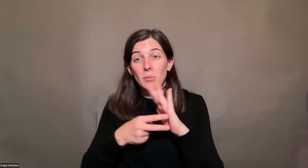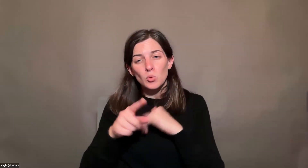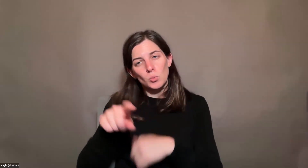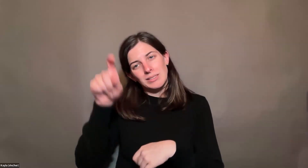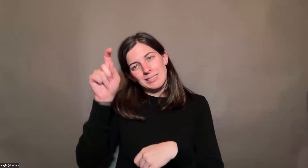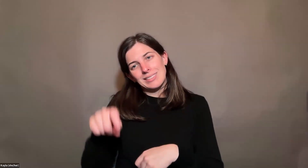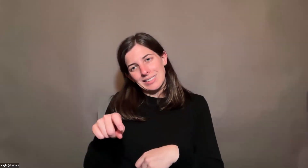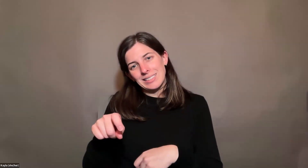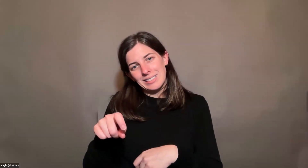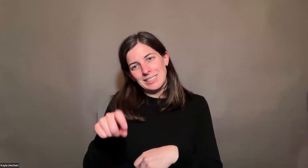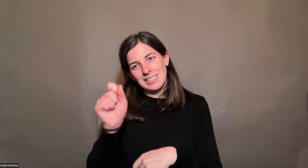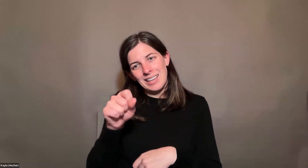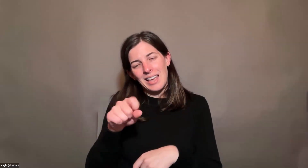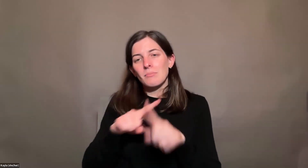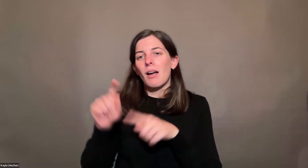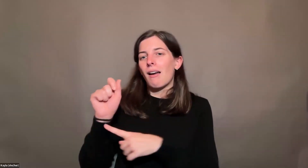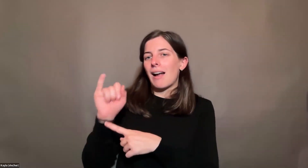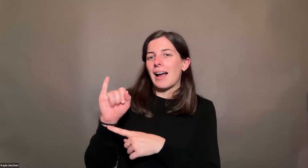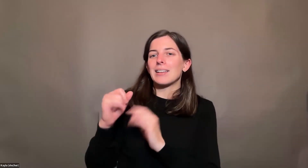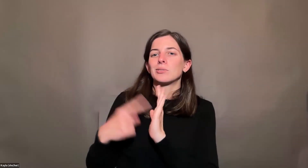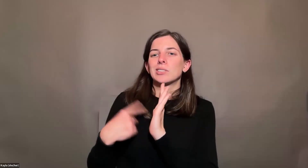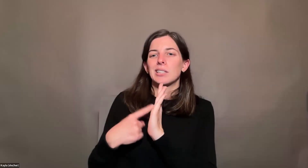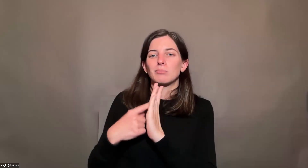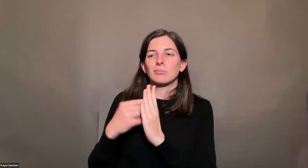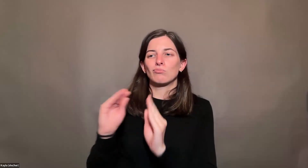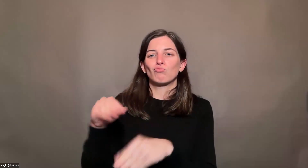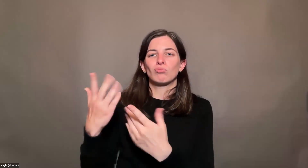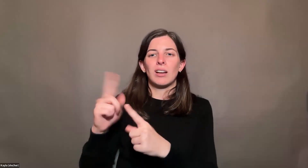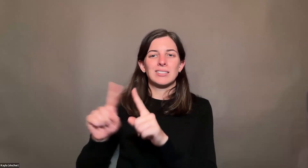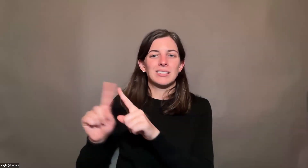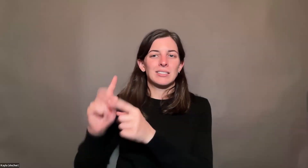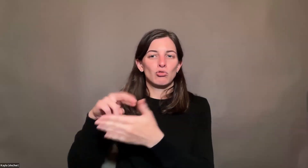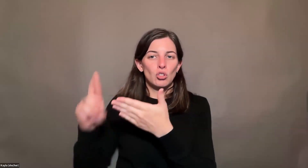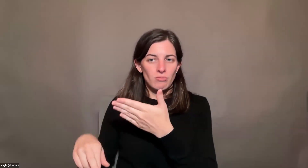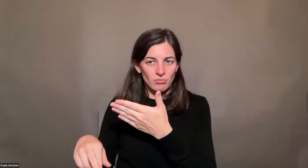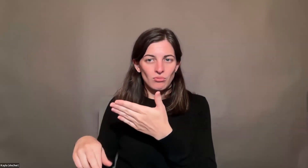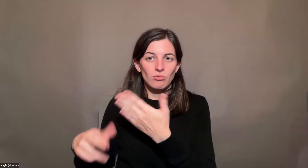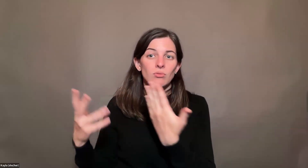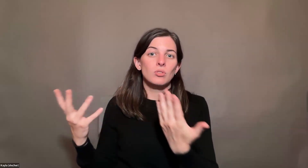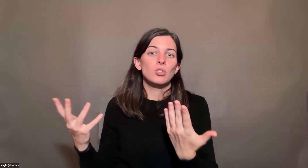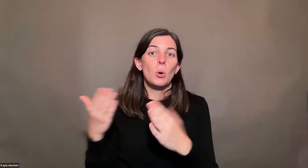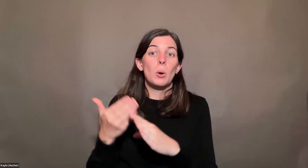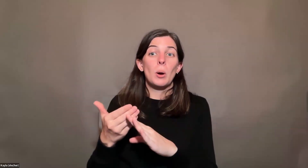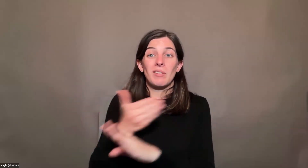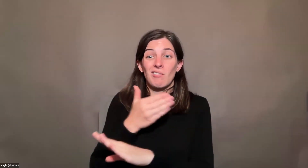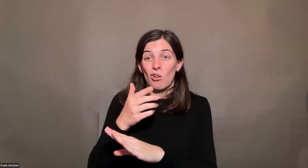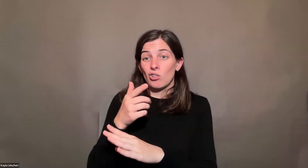AI sometimes gives you the different results. So before you take example or take answer from